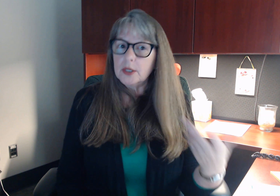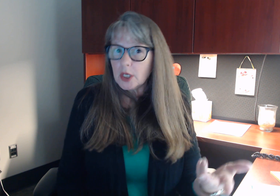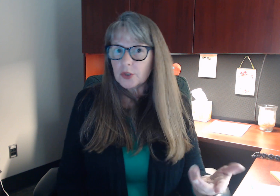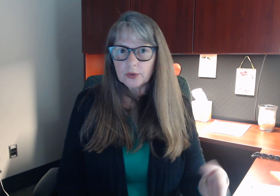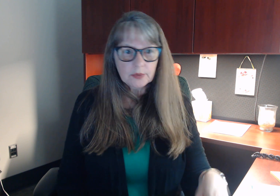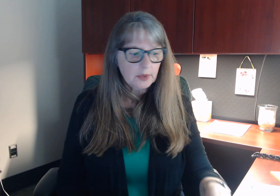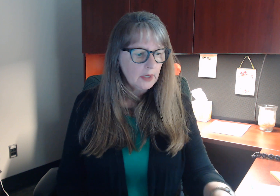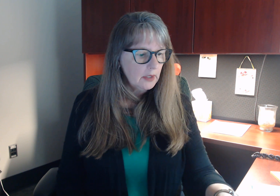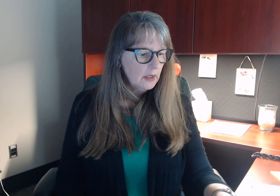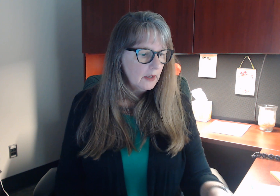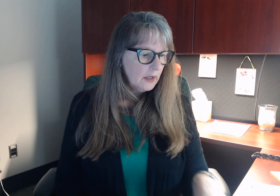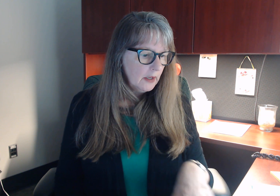doctor.